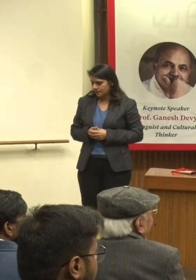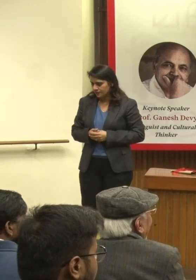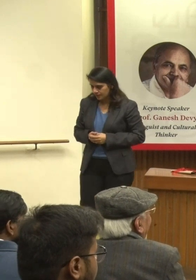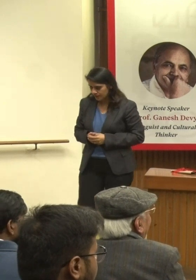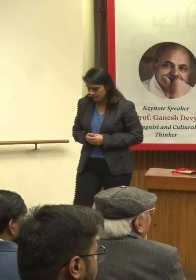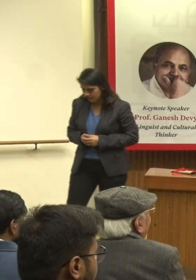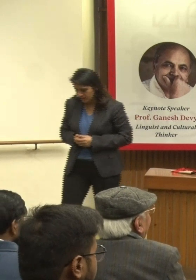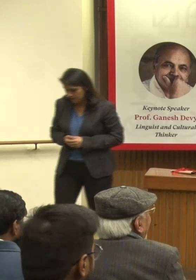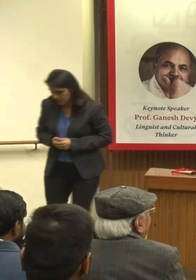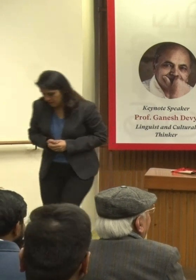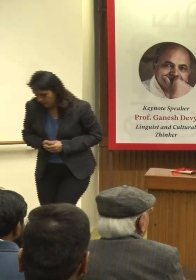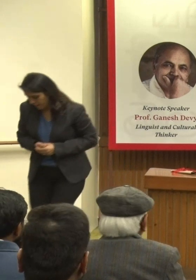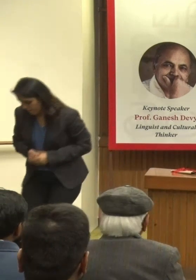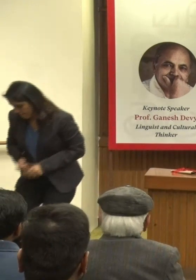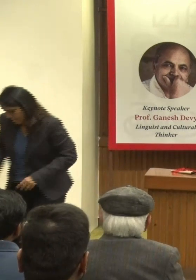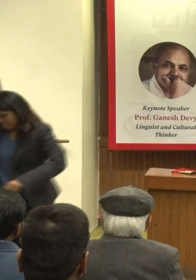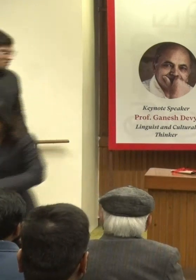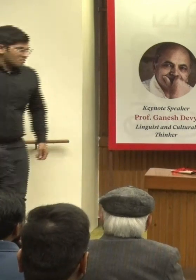denotified.